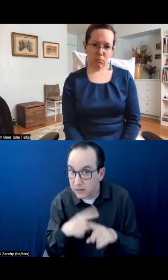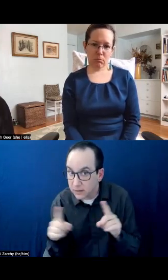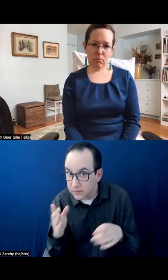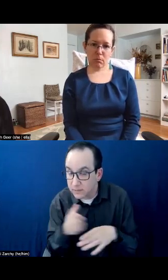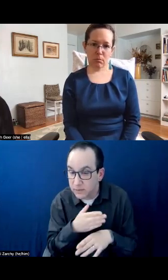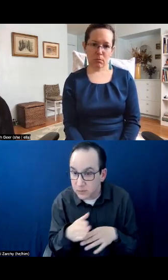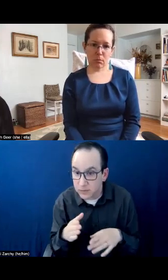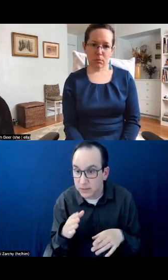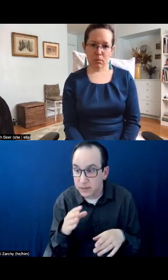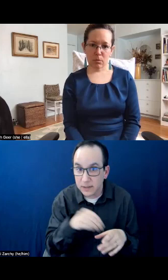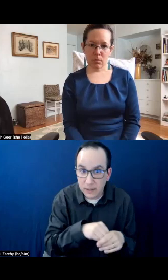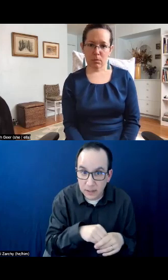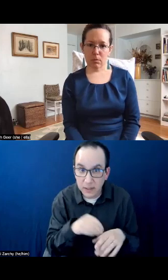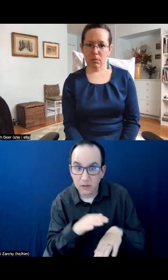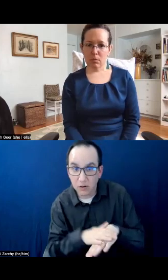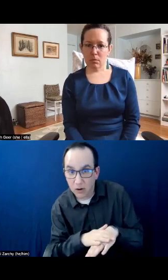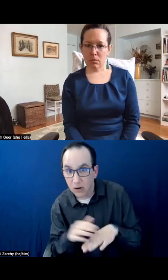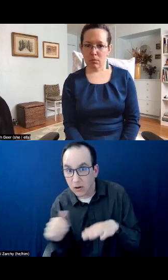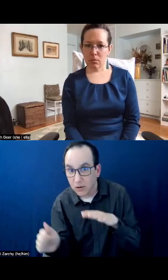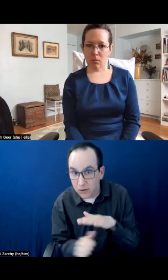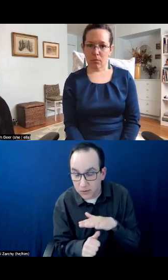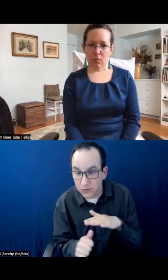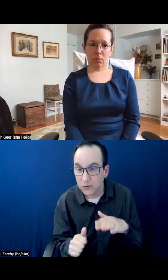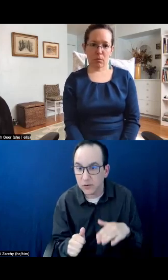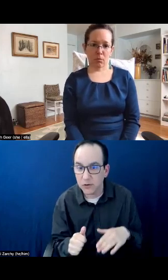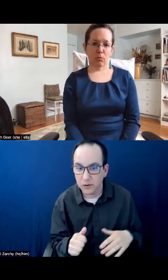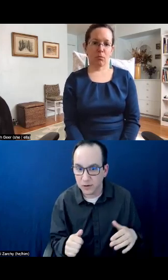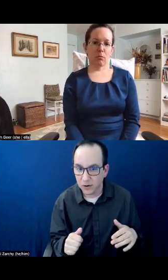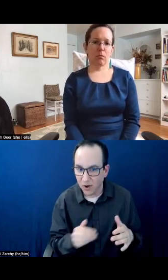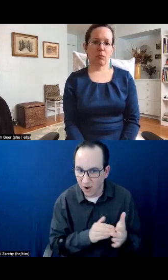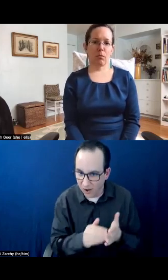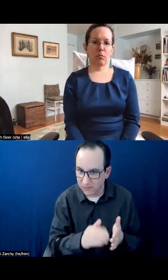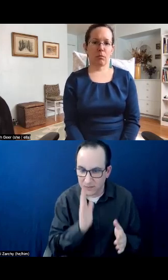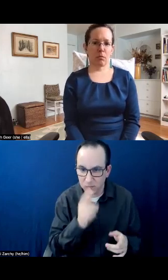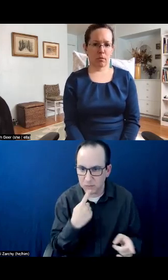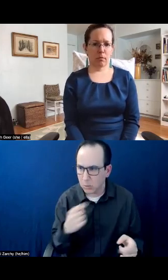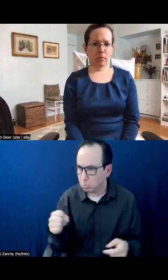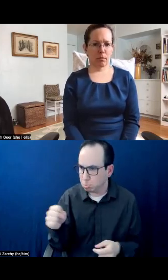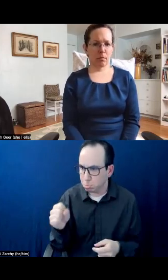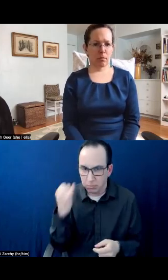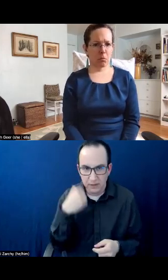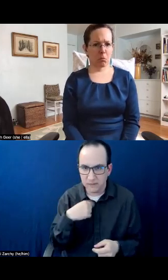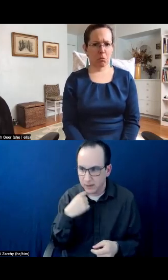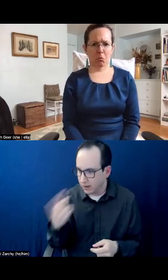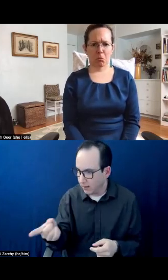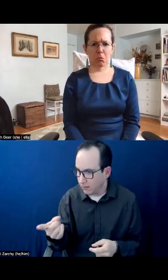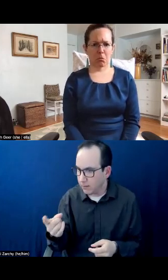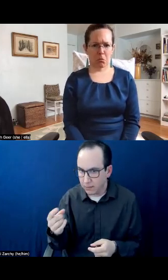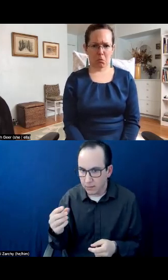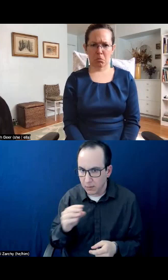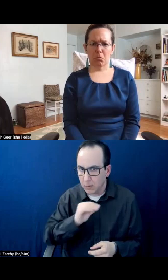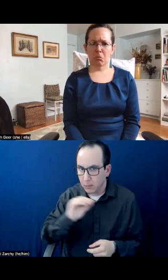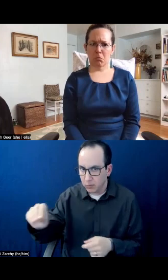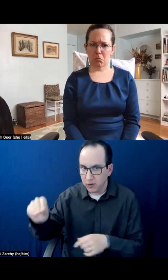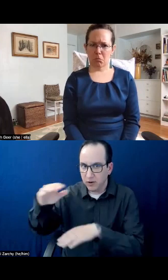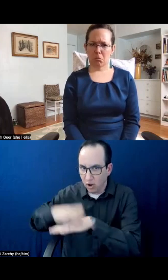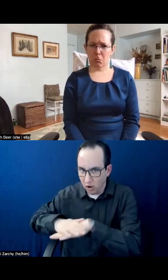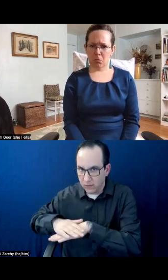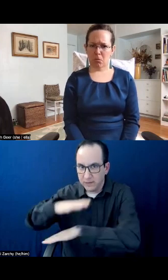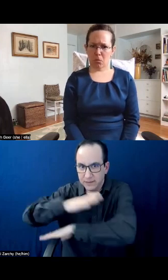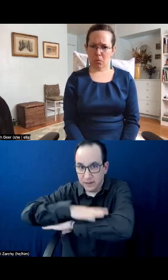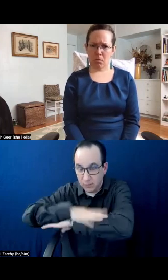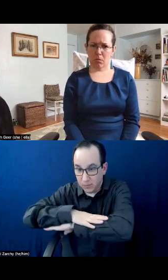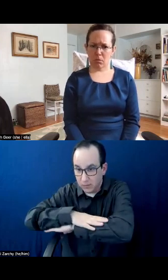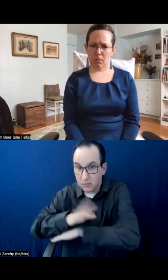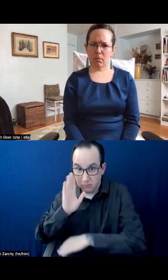so does your child understand the difference between in and on or under? Often the parents will say, sure, yeah, if I